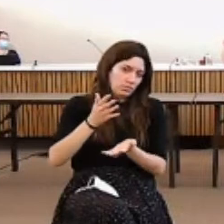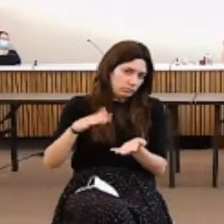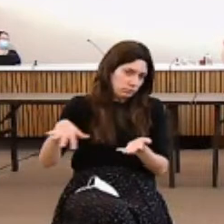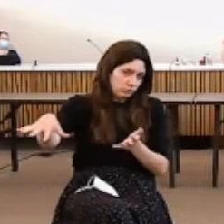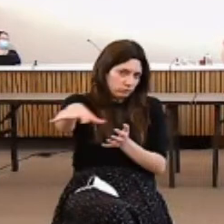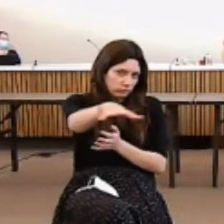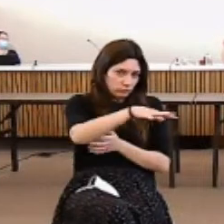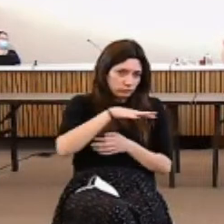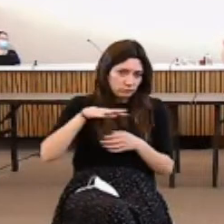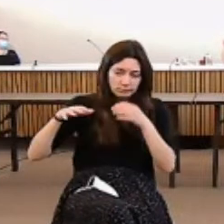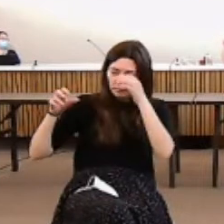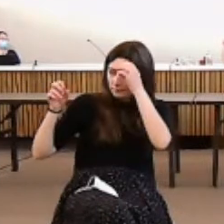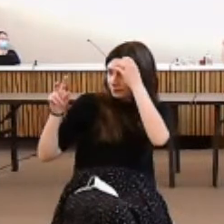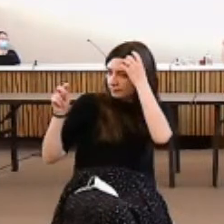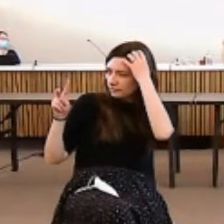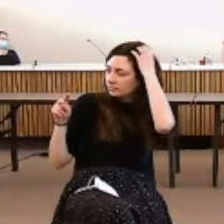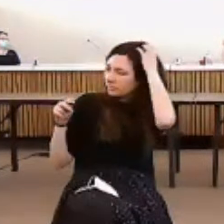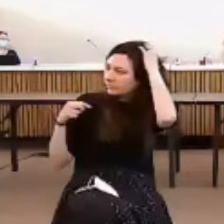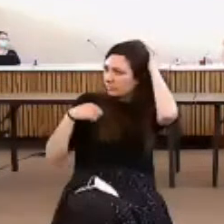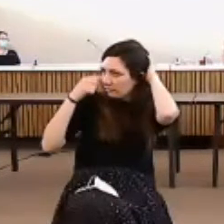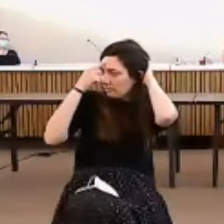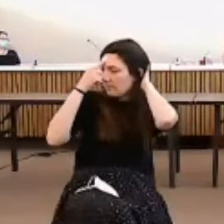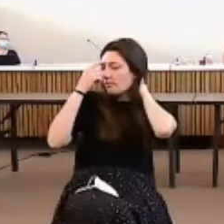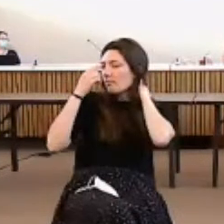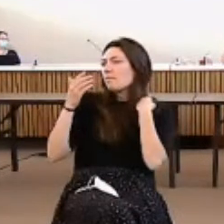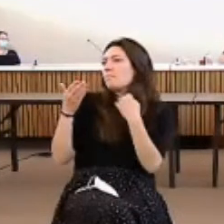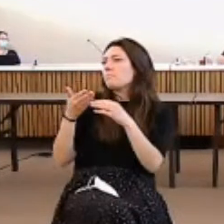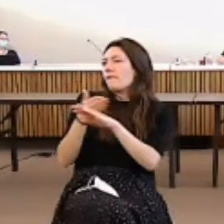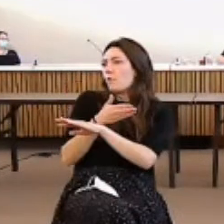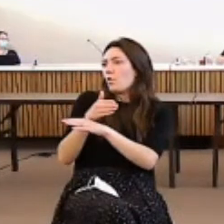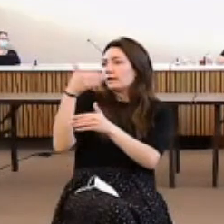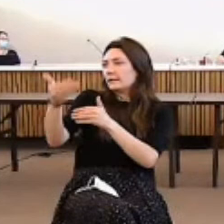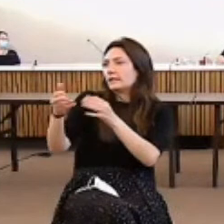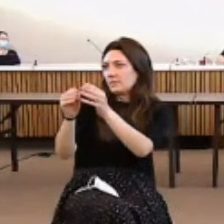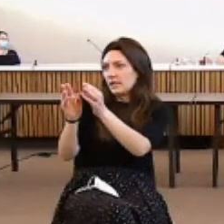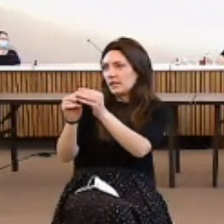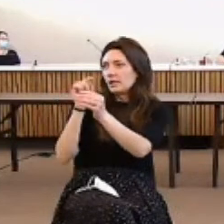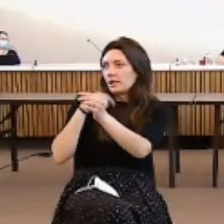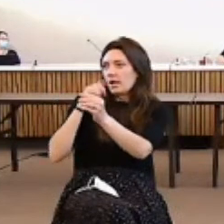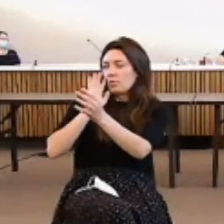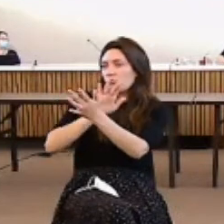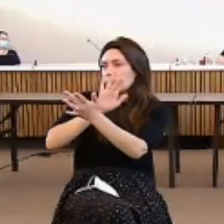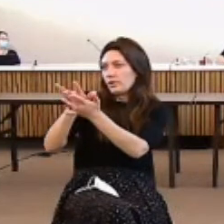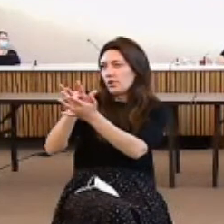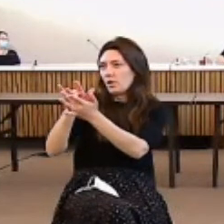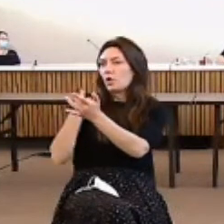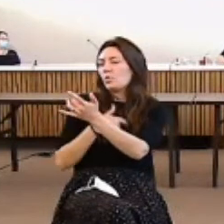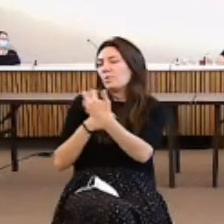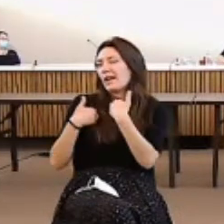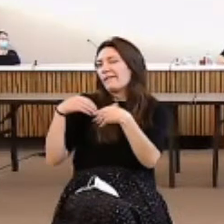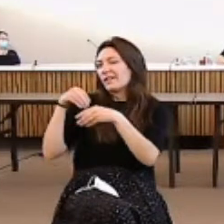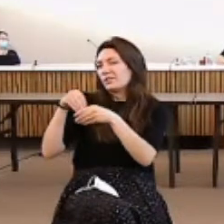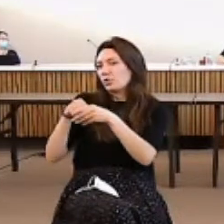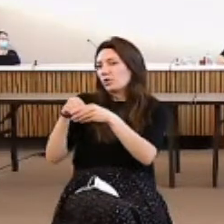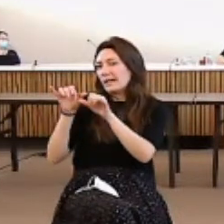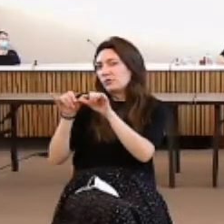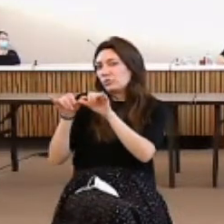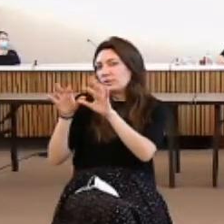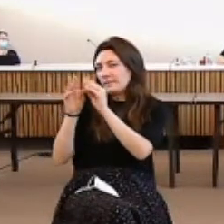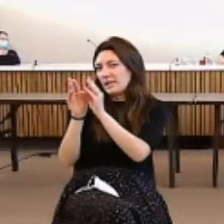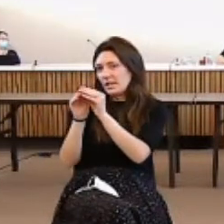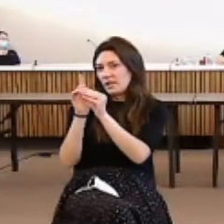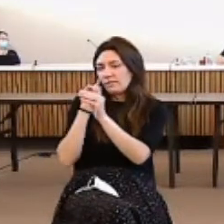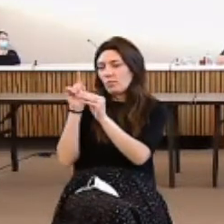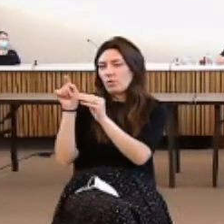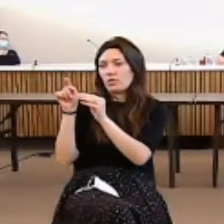before the meetings, we'll reach out. On Tuesdays, we have an internal engineering meeting where in our sewer,